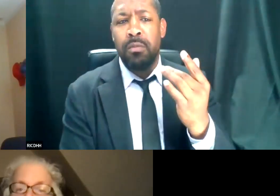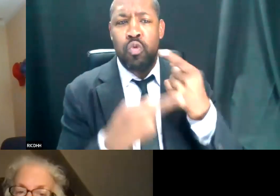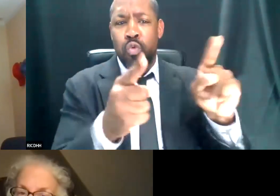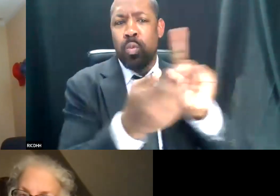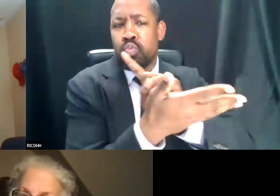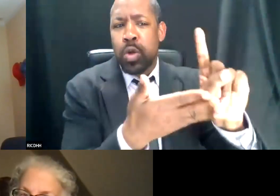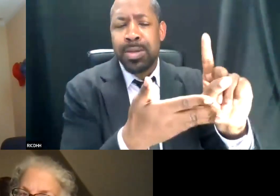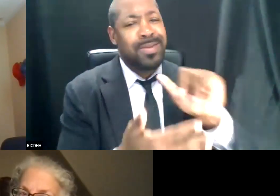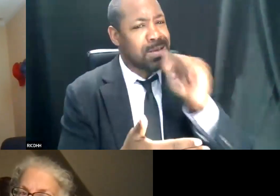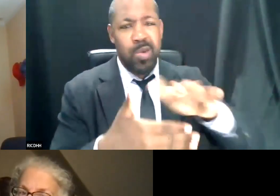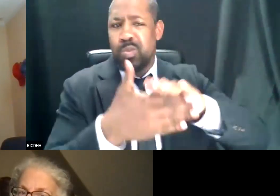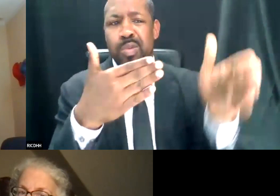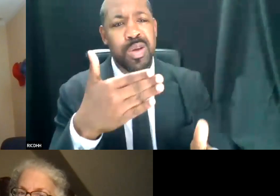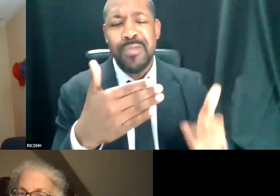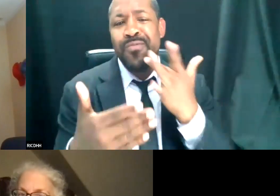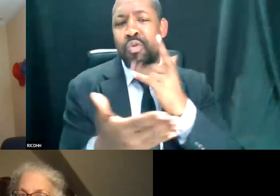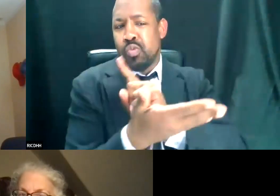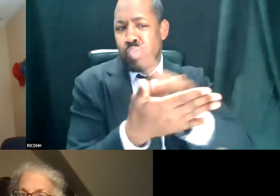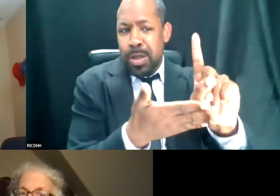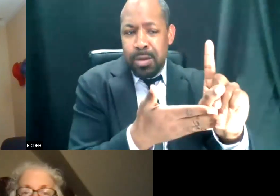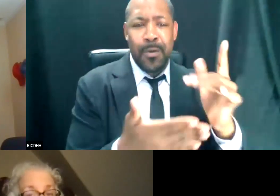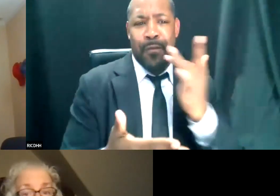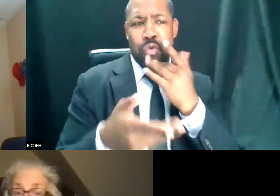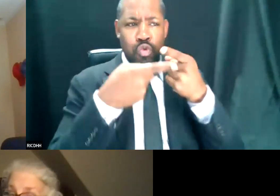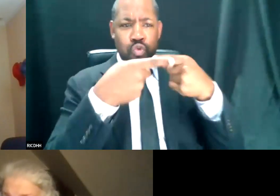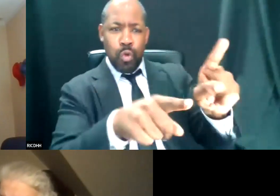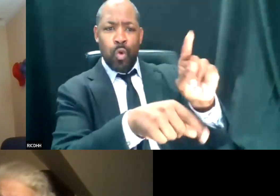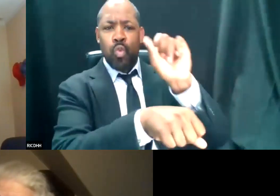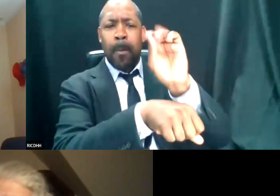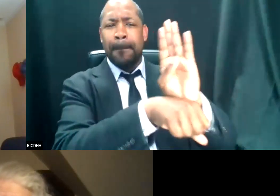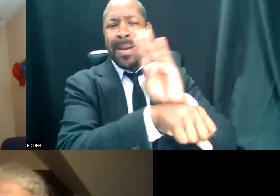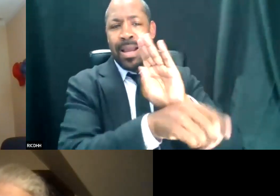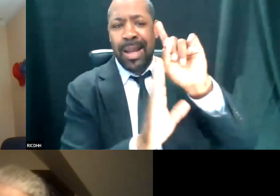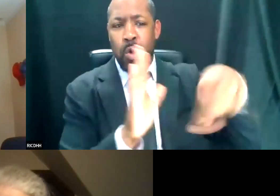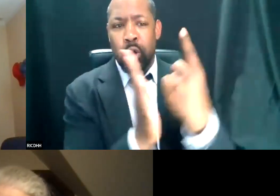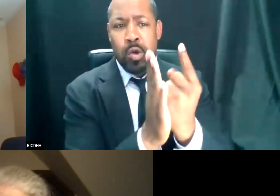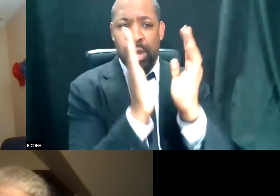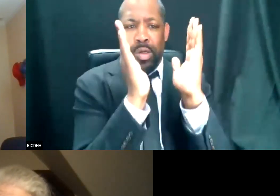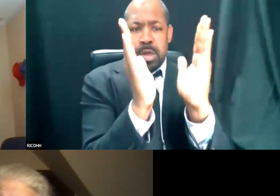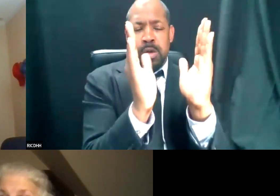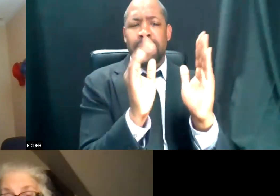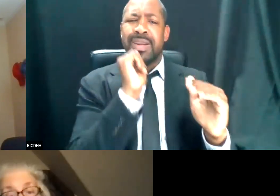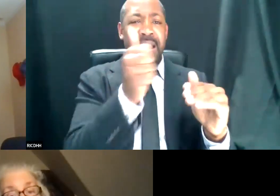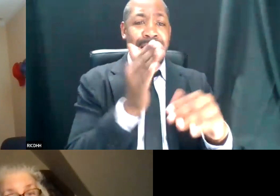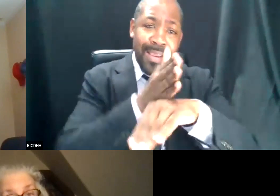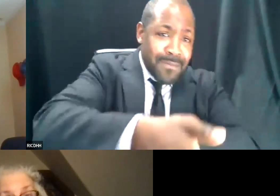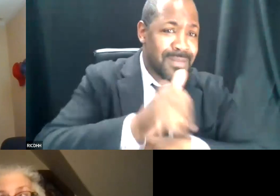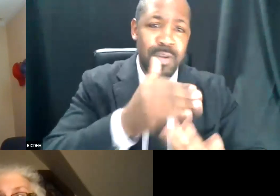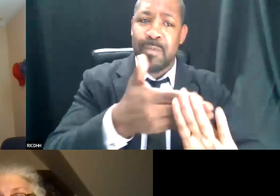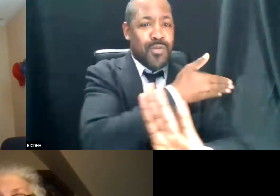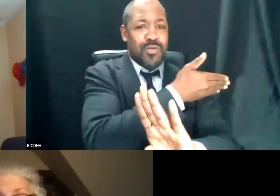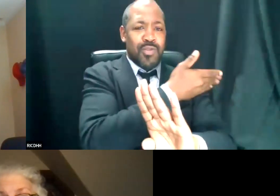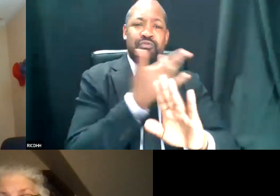There are many state agencies who prefer to have things during the week rather than the weekend during regular